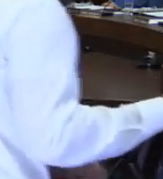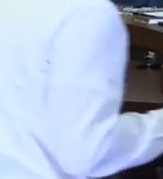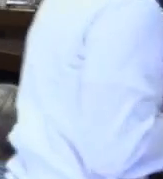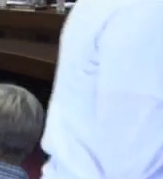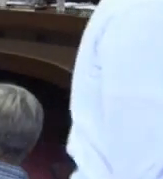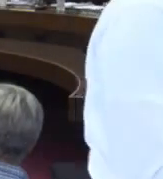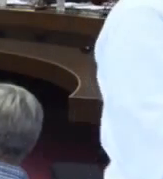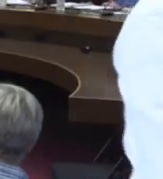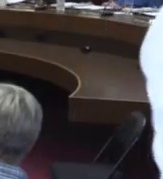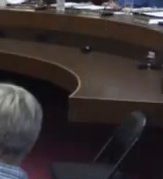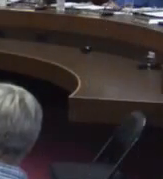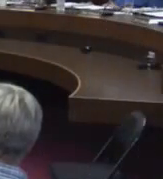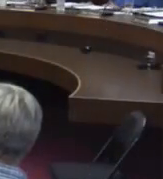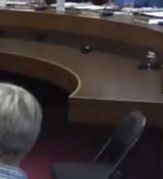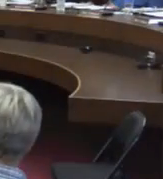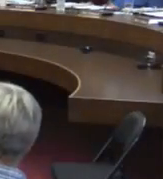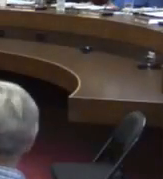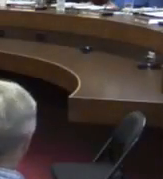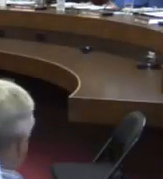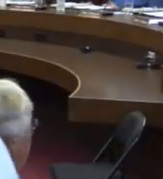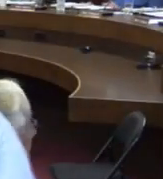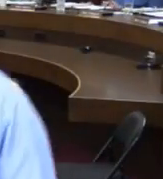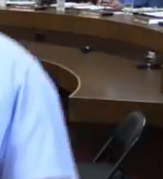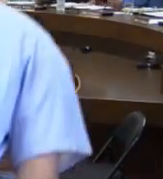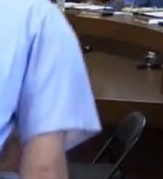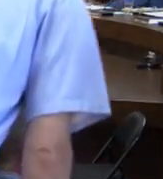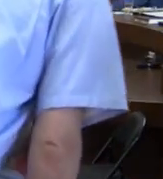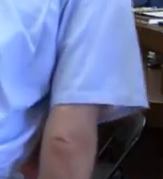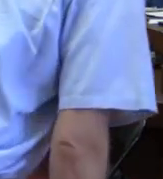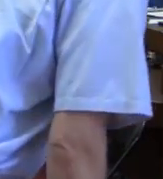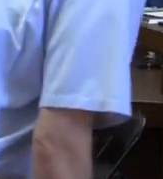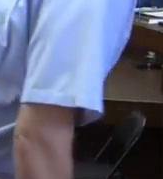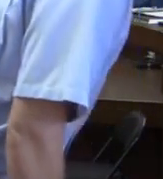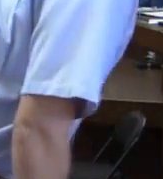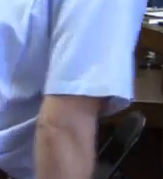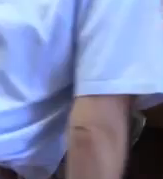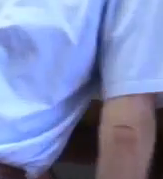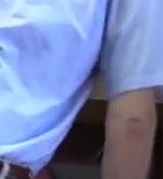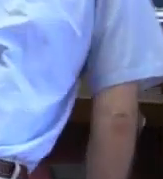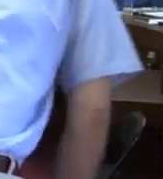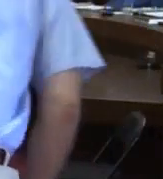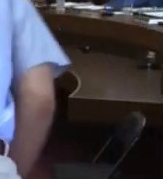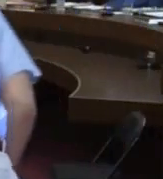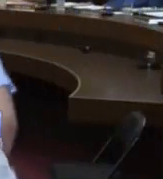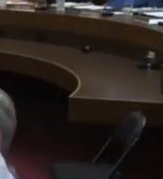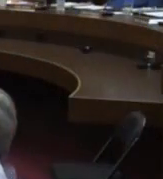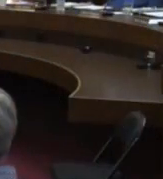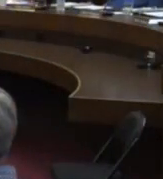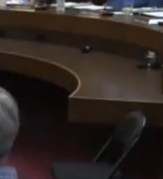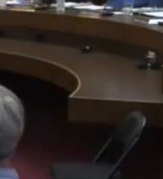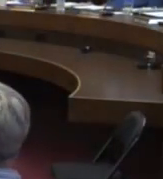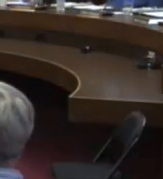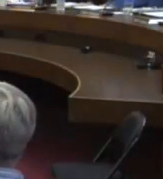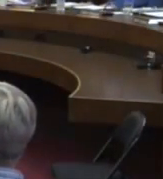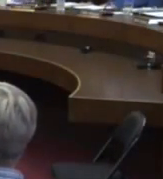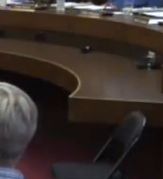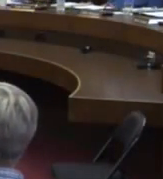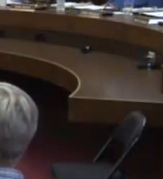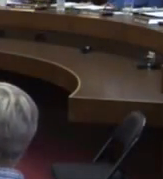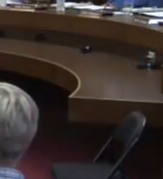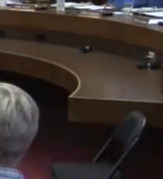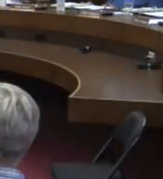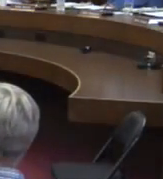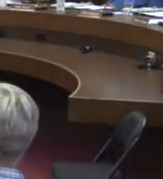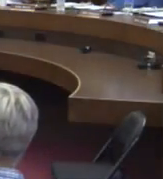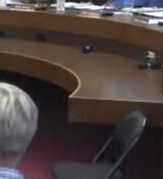the room. And it looks like you're taking that opportunity and doing just that. Yeah. Hey, tell the big guy to sit down.